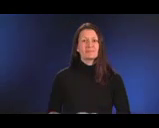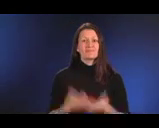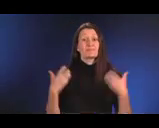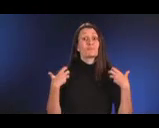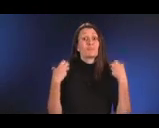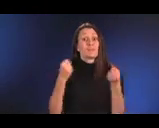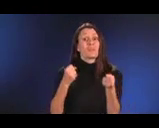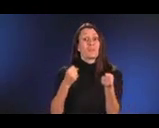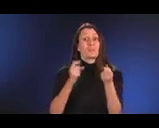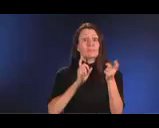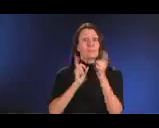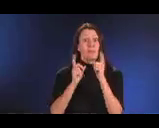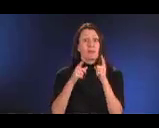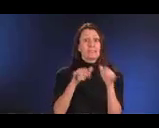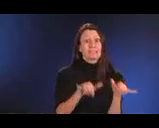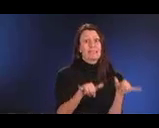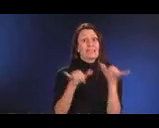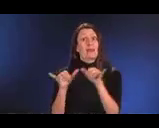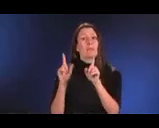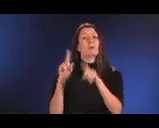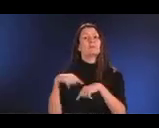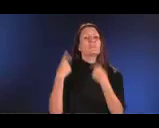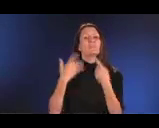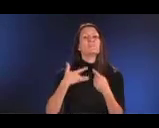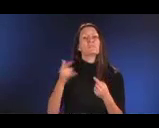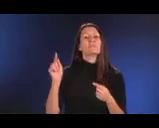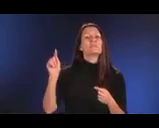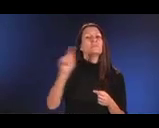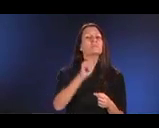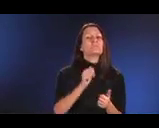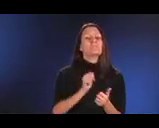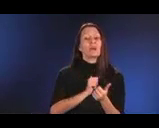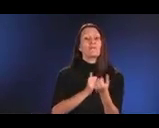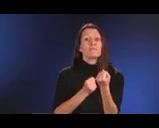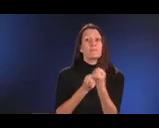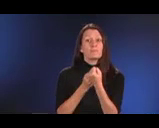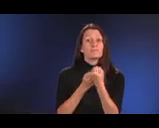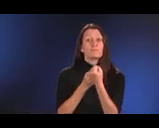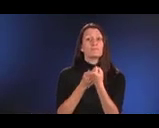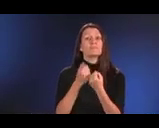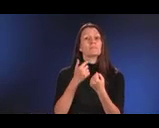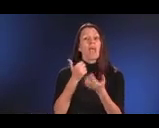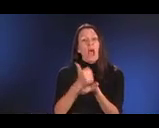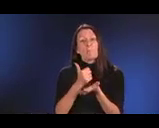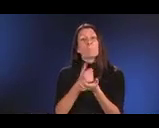Recovery dialogues are not the same as traditional self-help or support groups.